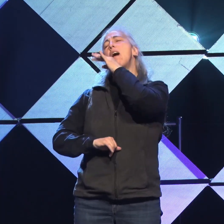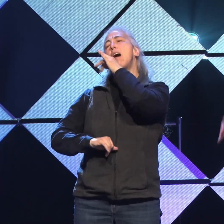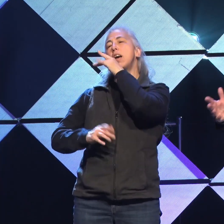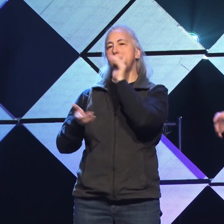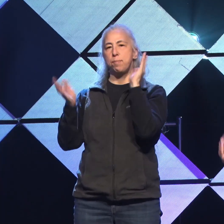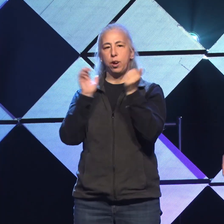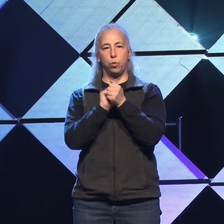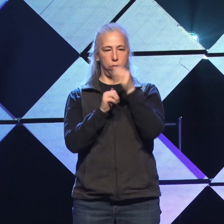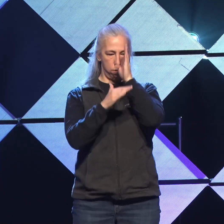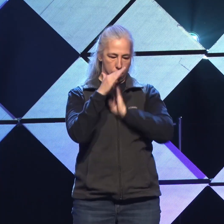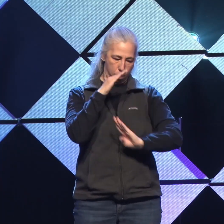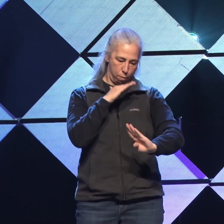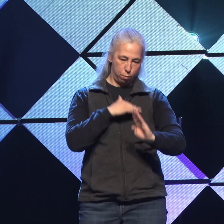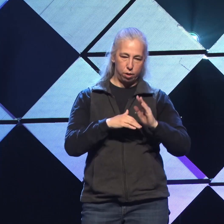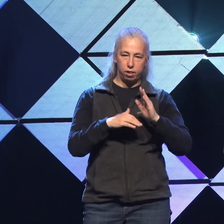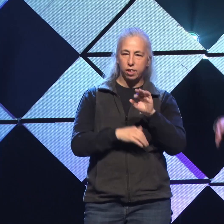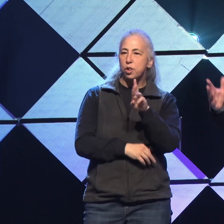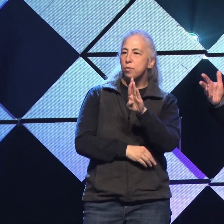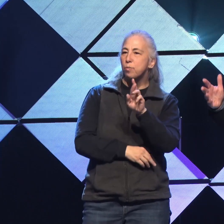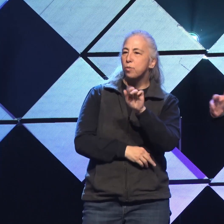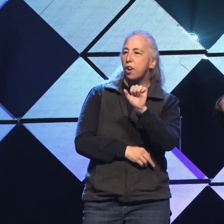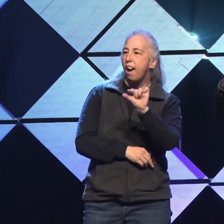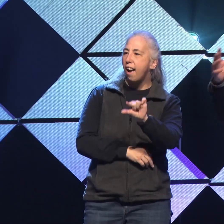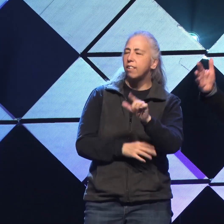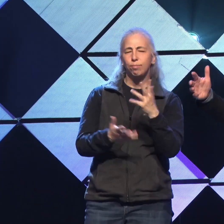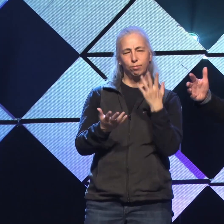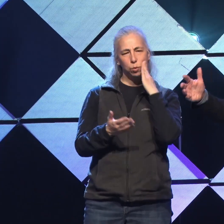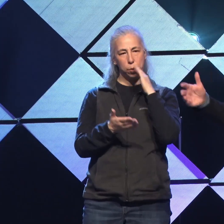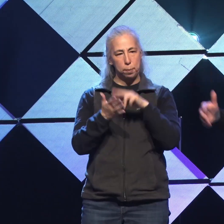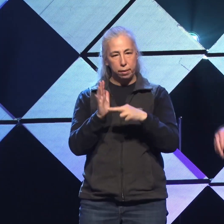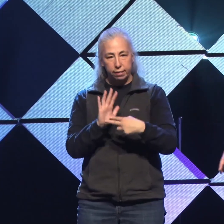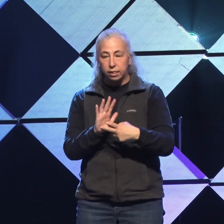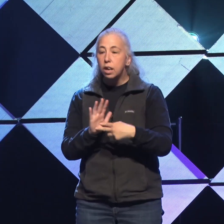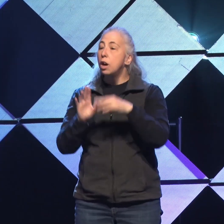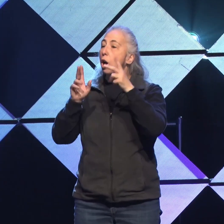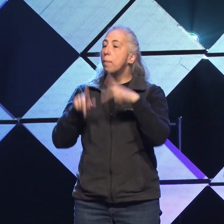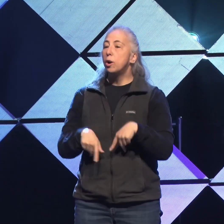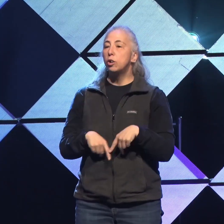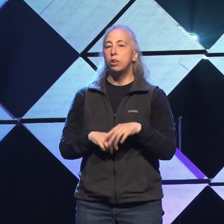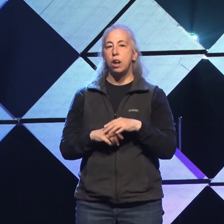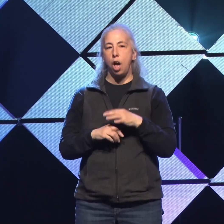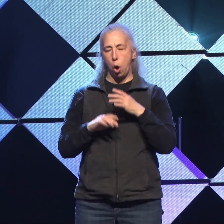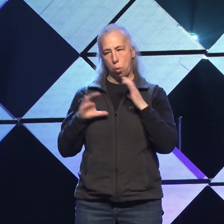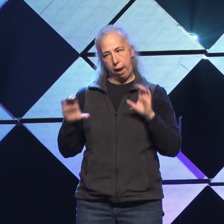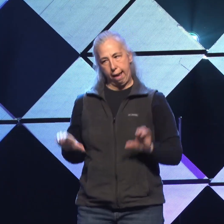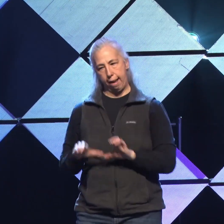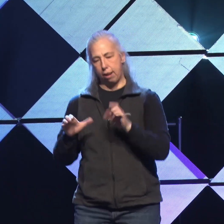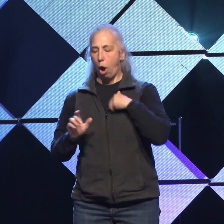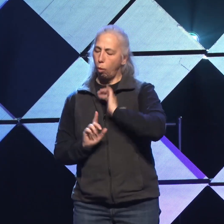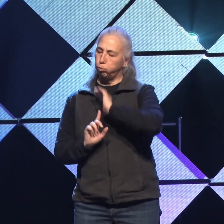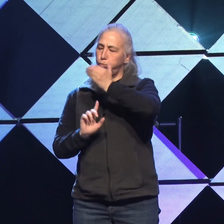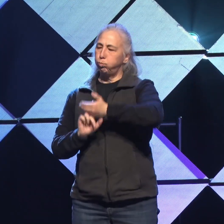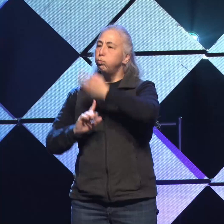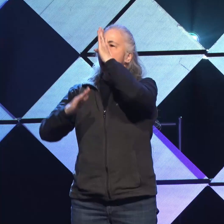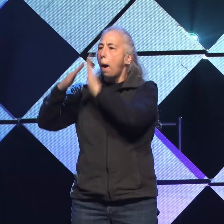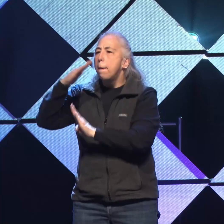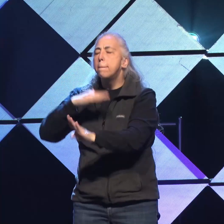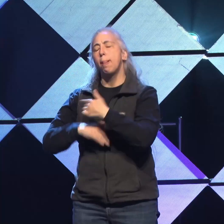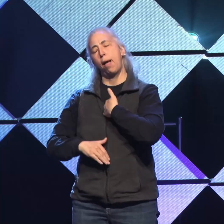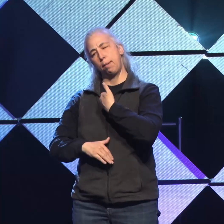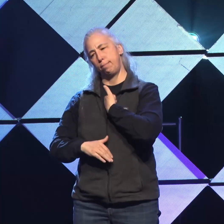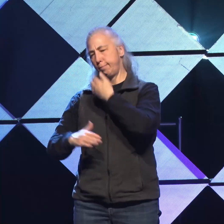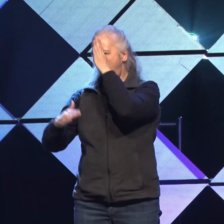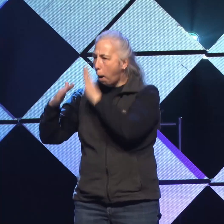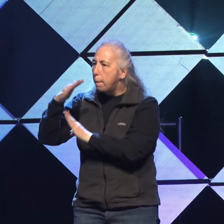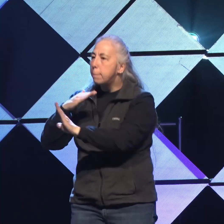brag. You know what the humble brag is? Somebody is acting like they're humble. They may even say they're humble, but you get